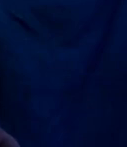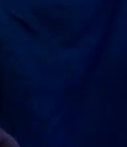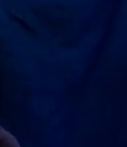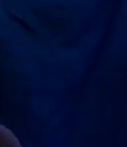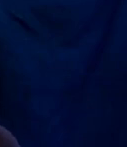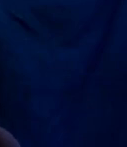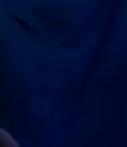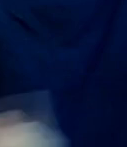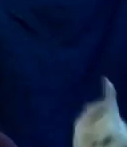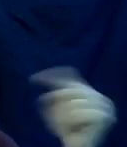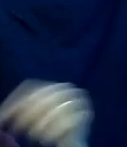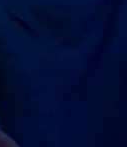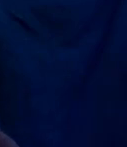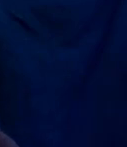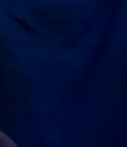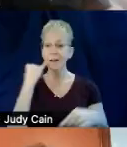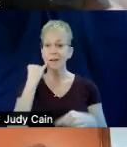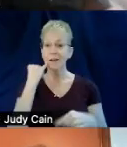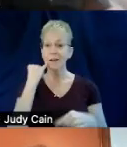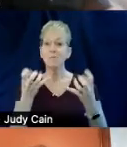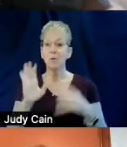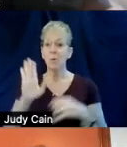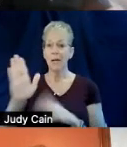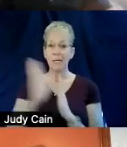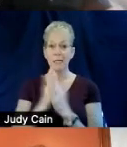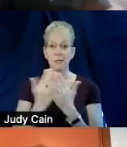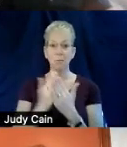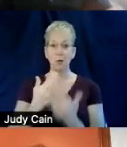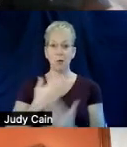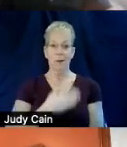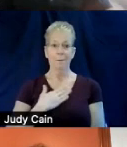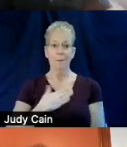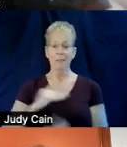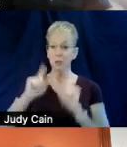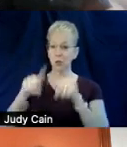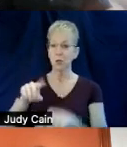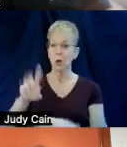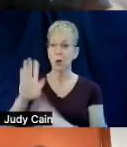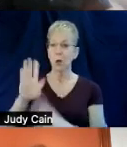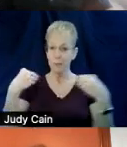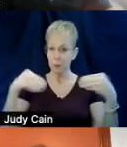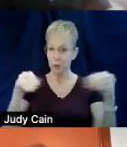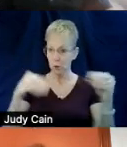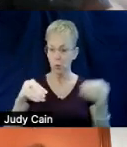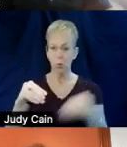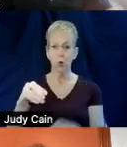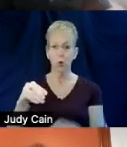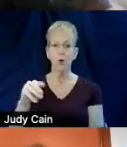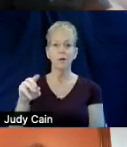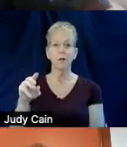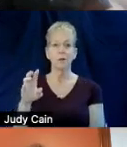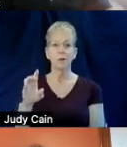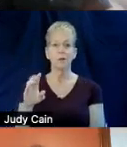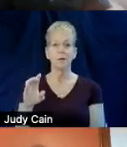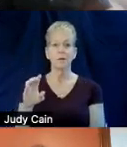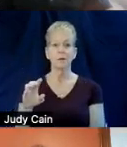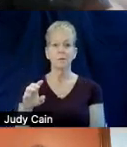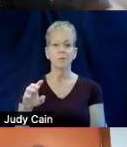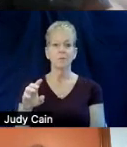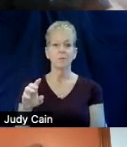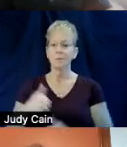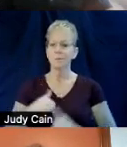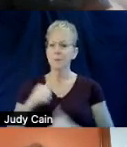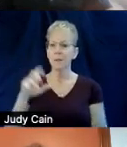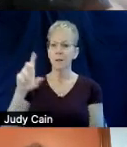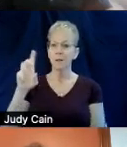here. If you'd like to get his books, please go to our bookstore. That's, where is the address?